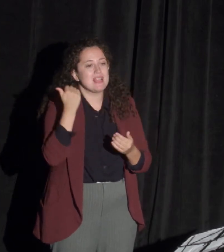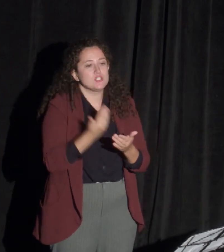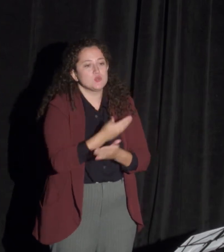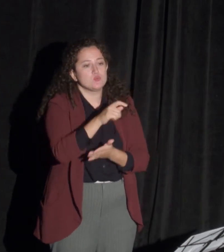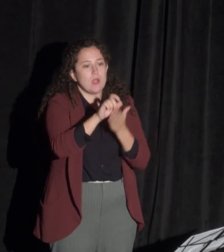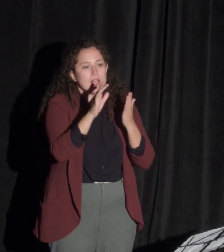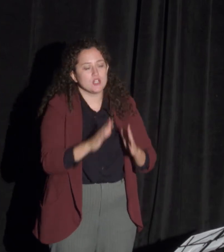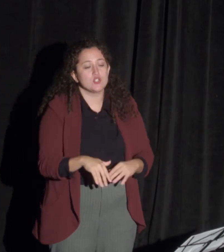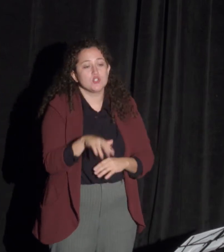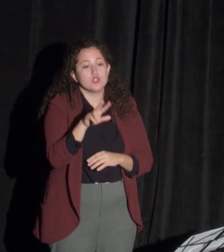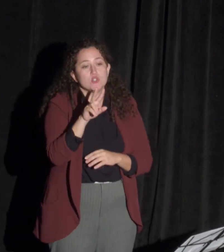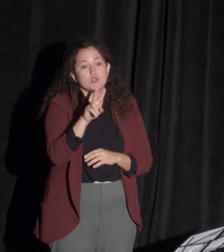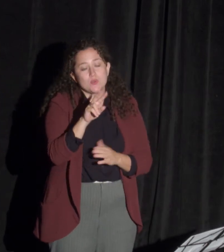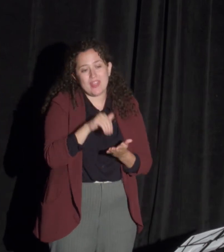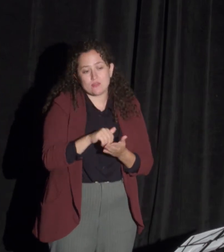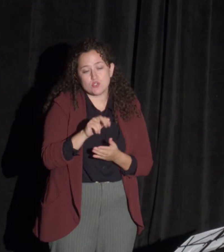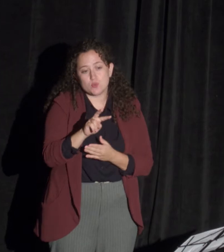2,235 people voted on the final ballot.